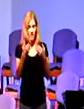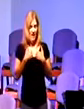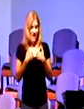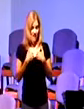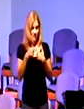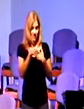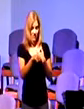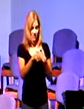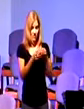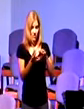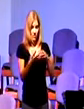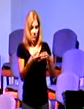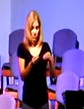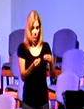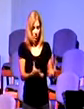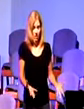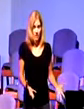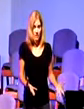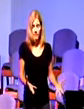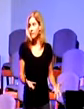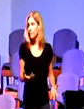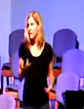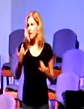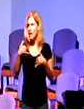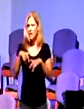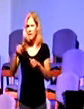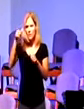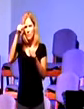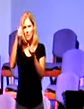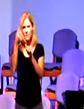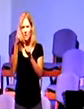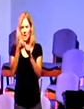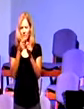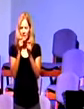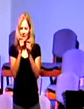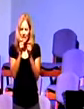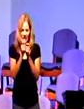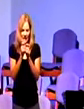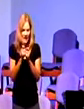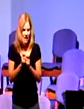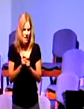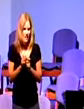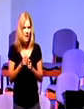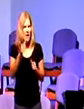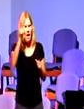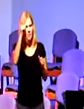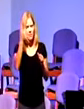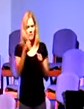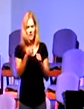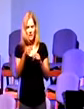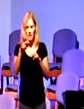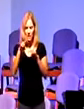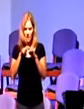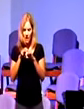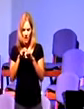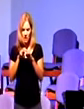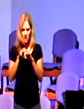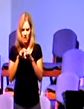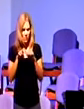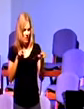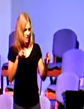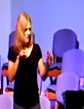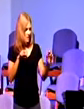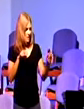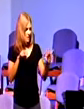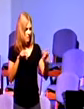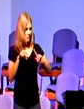left. And I can still remember every single detail. I remember sitting on the steps and watching Tanya